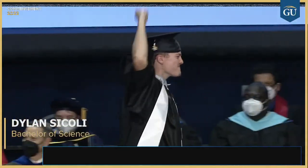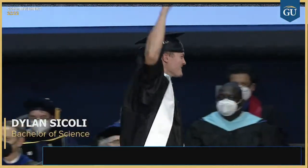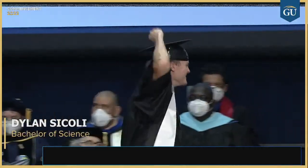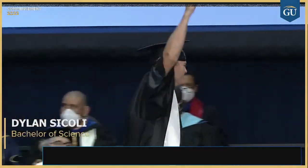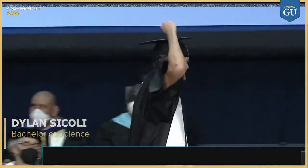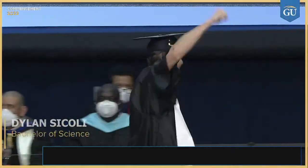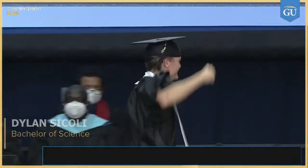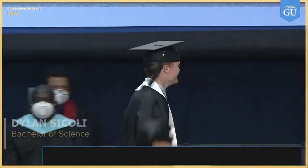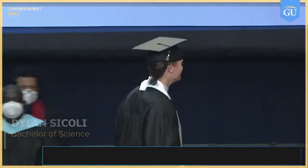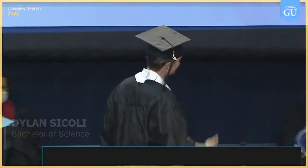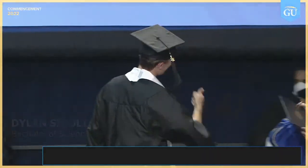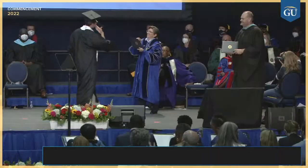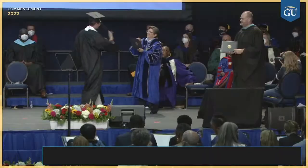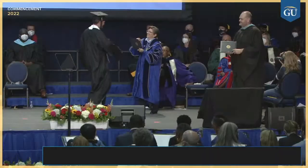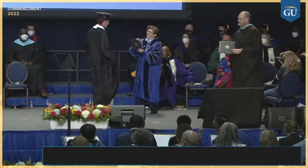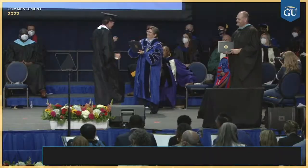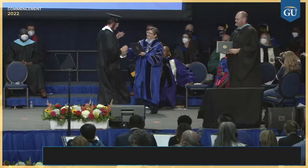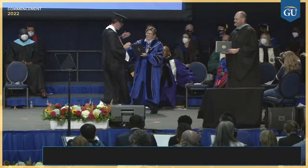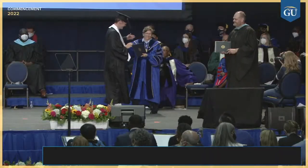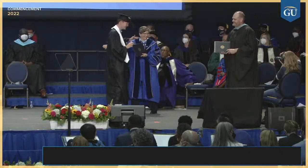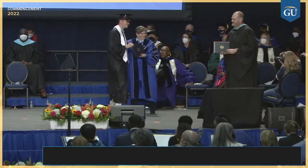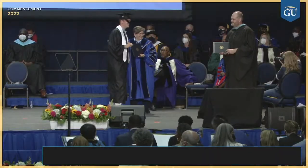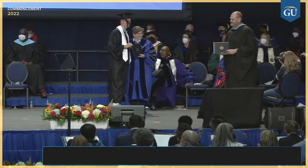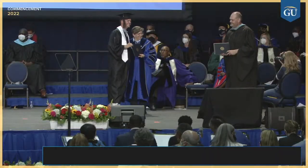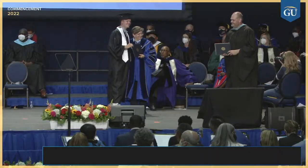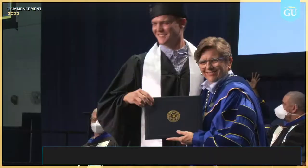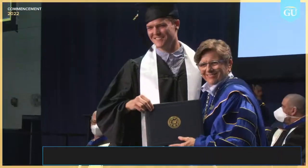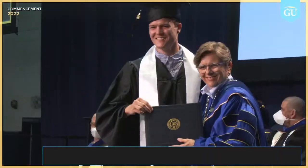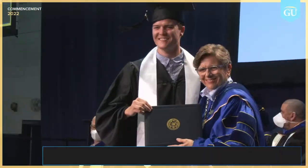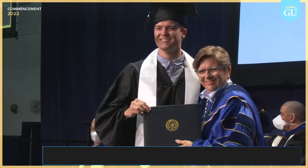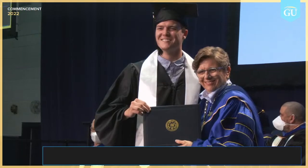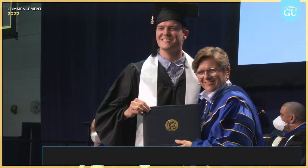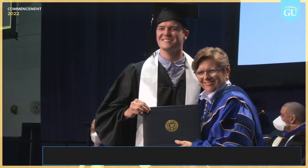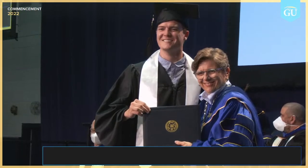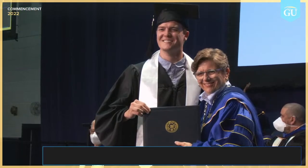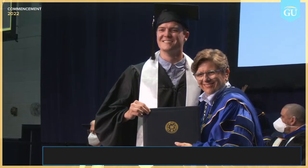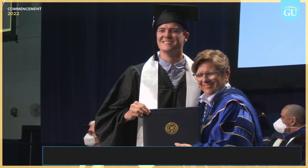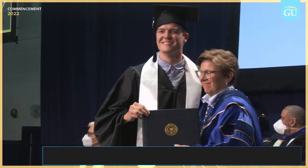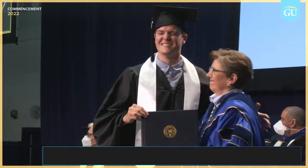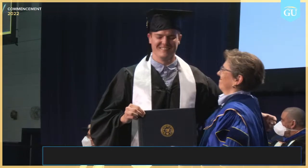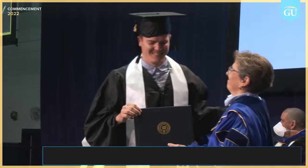We did it.